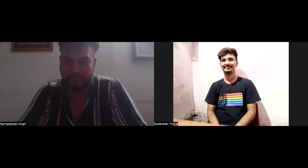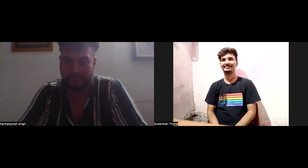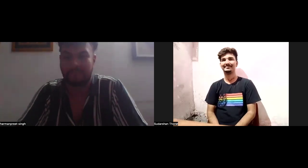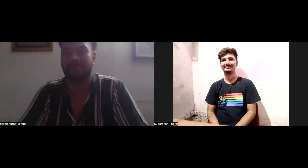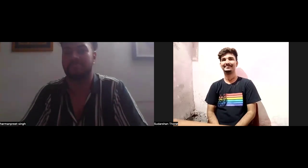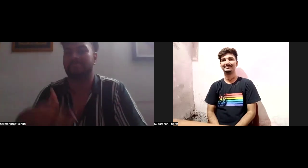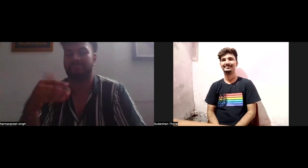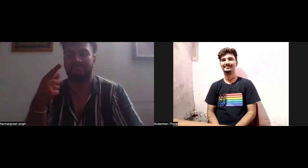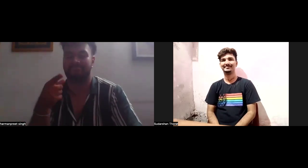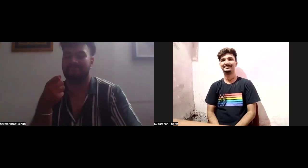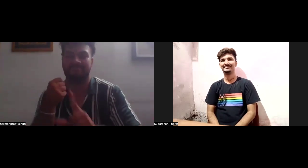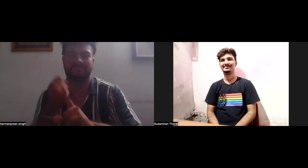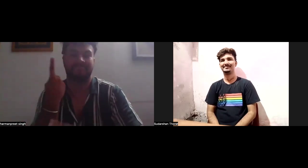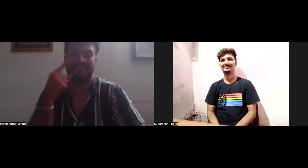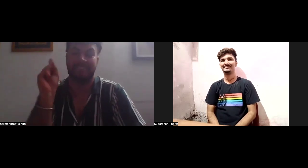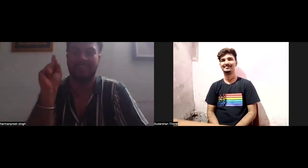might have been going through.